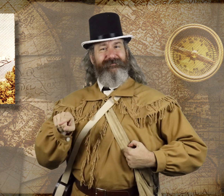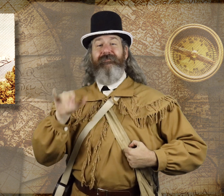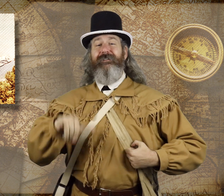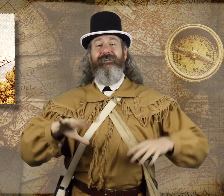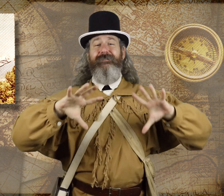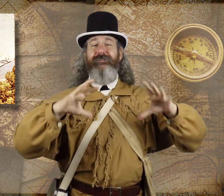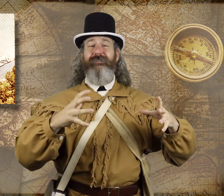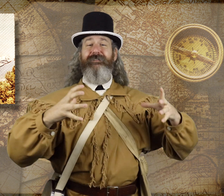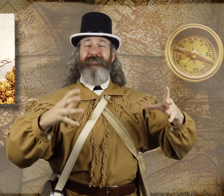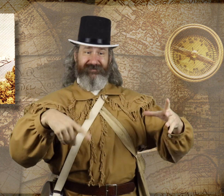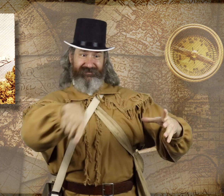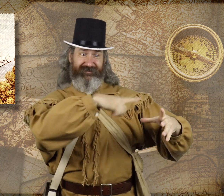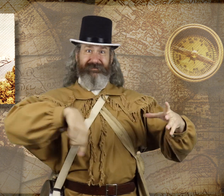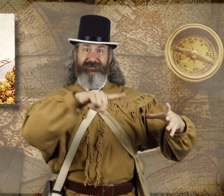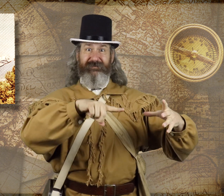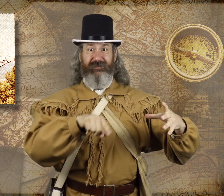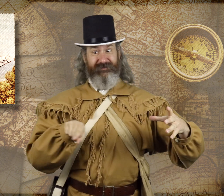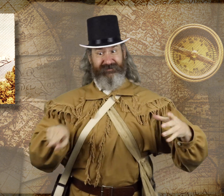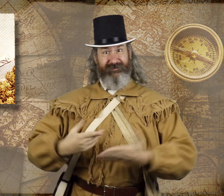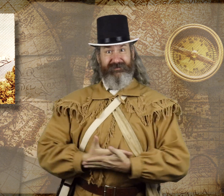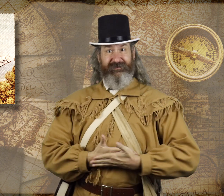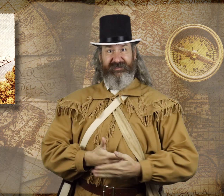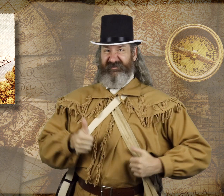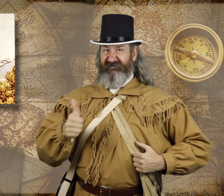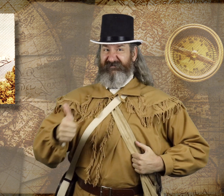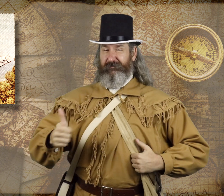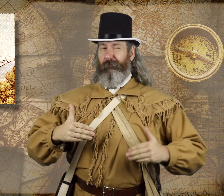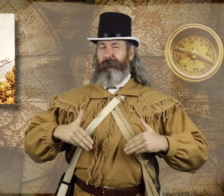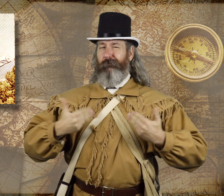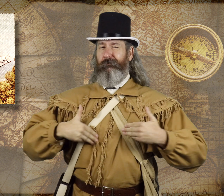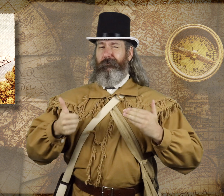He became the youngest member of the expedition.